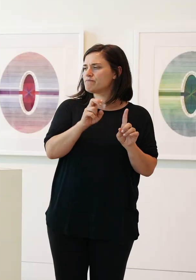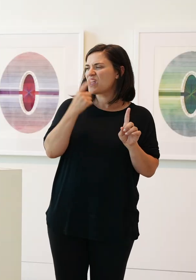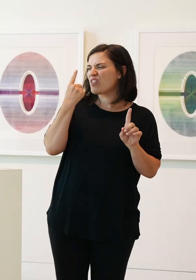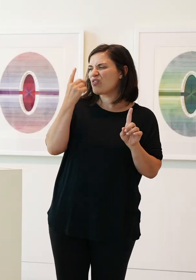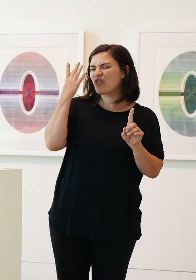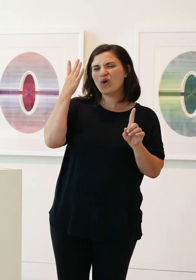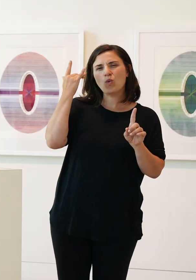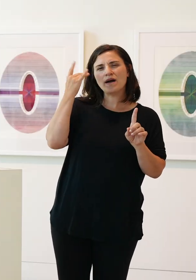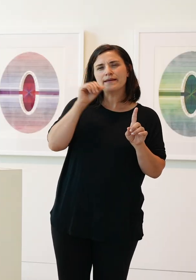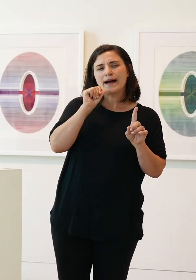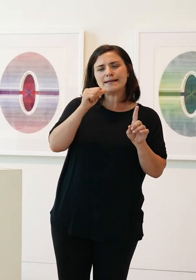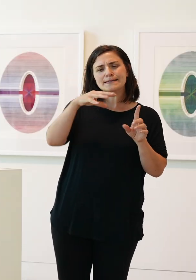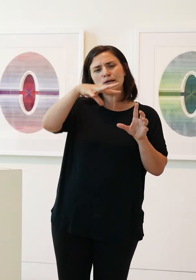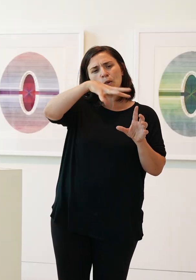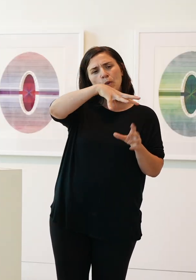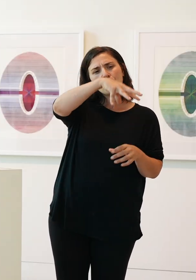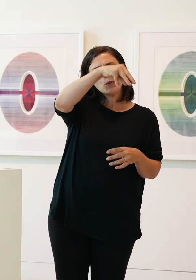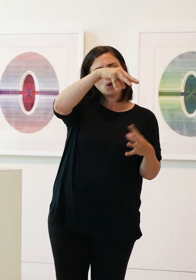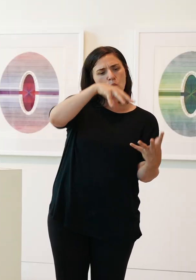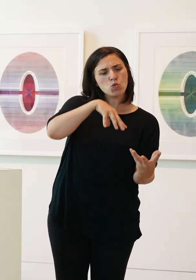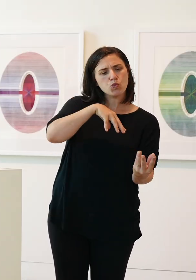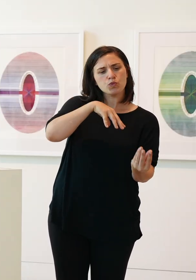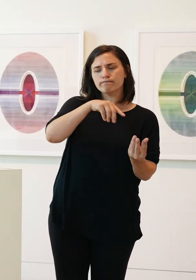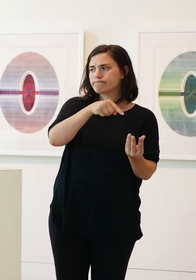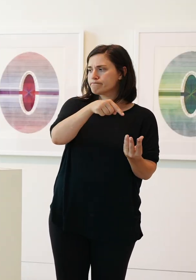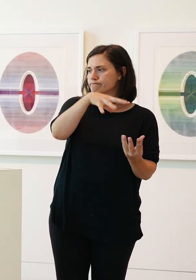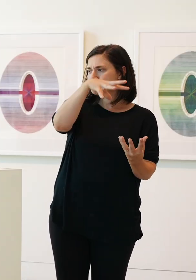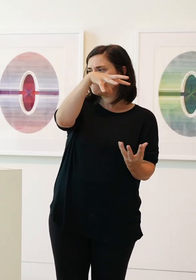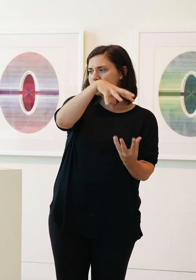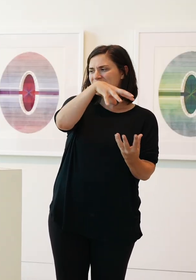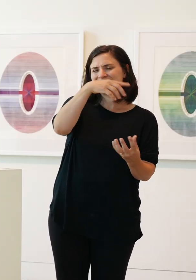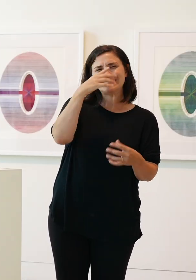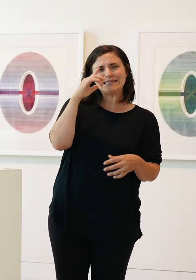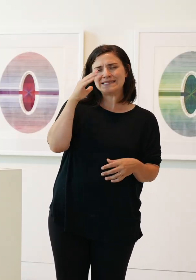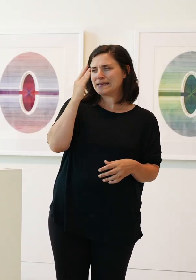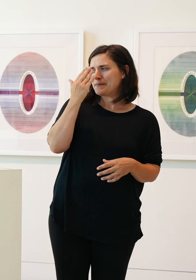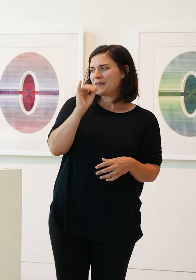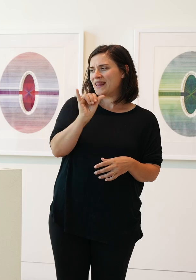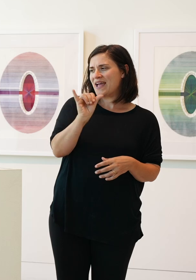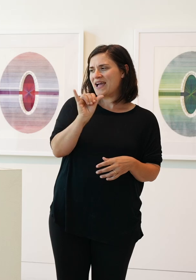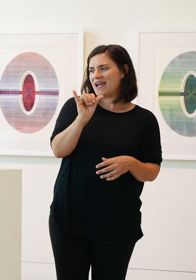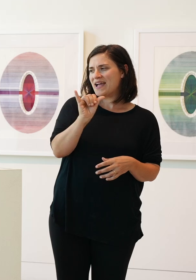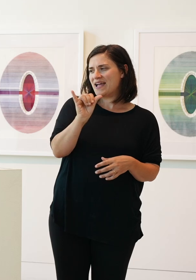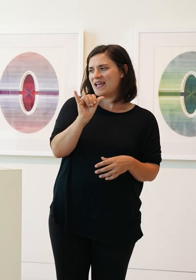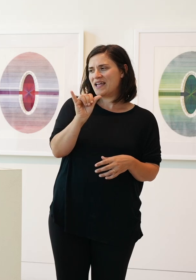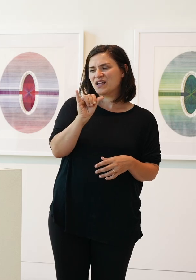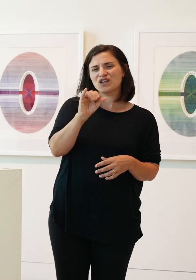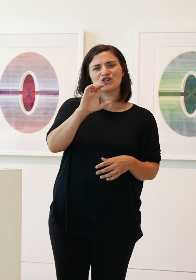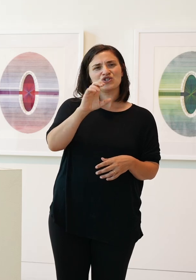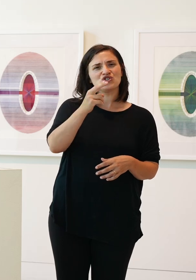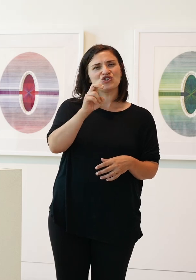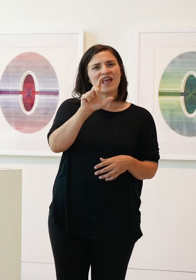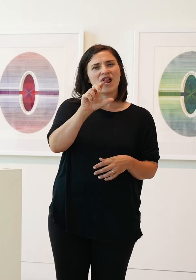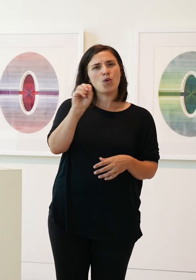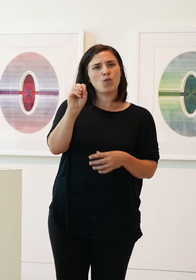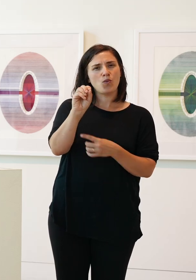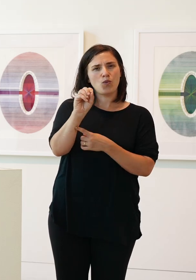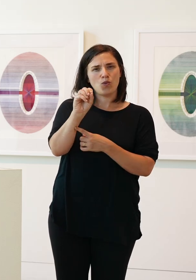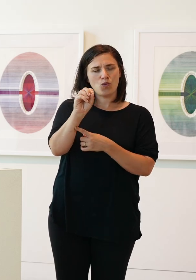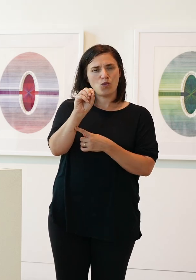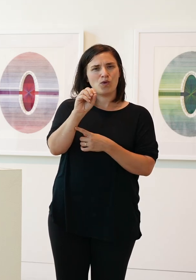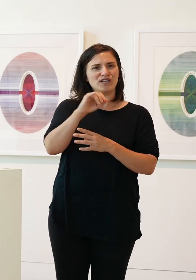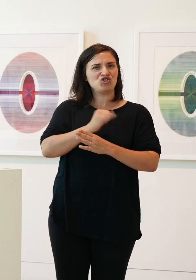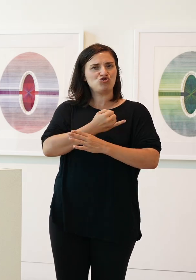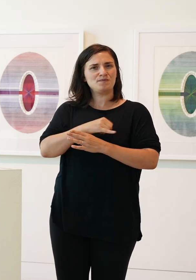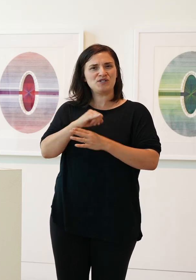both ends, and it hit me as that looks kind of like the shape of a cello, especially when I put a little curve